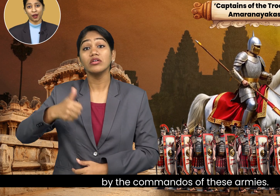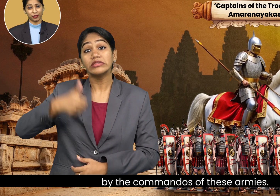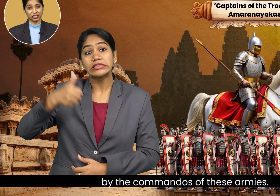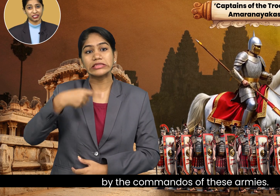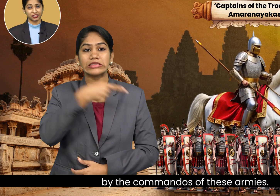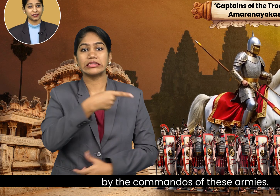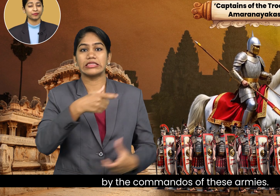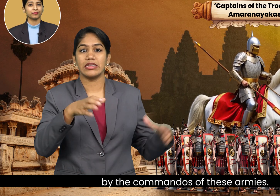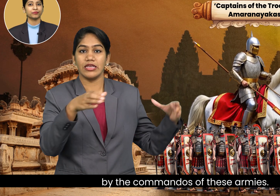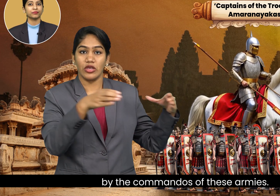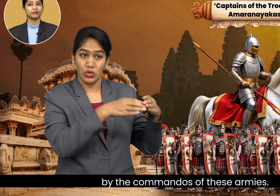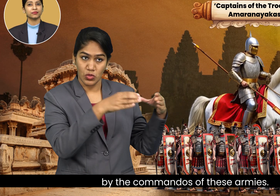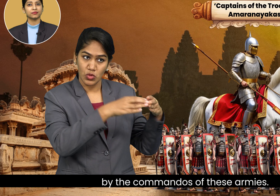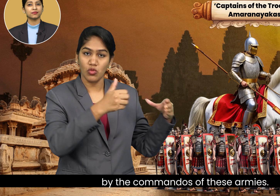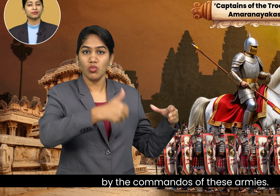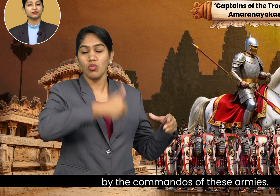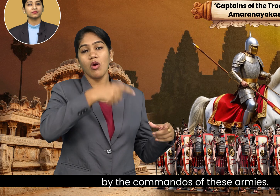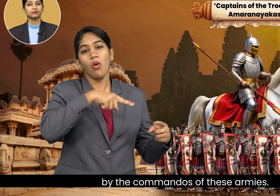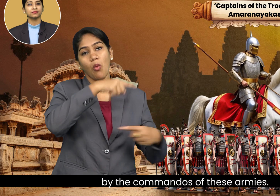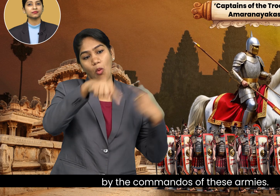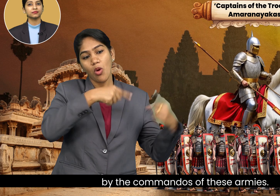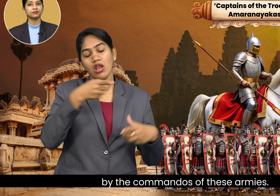these armies.